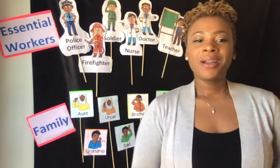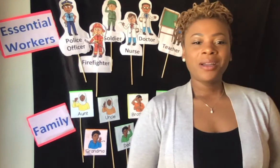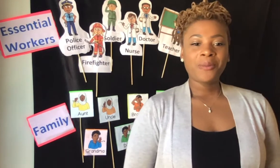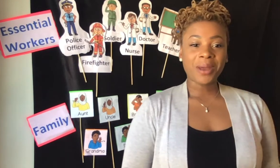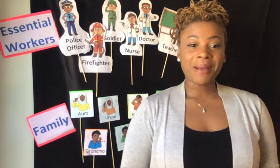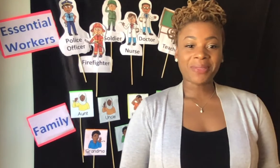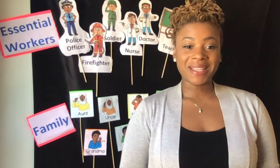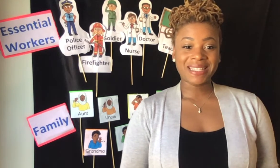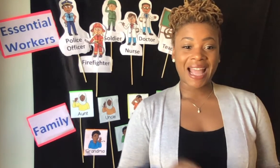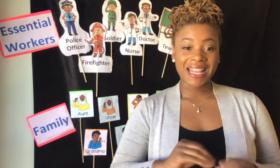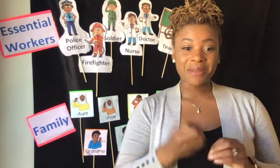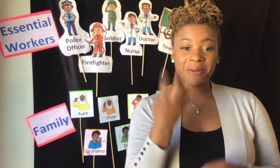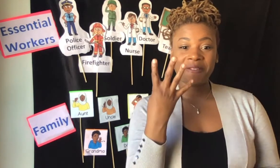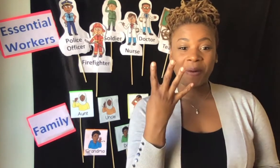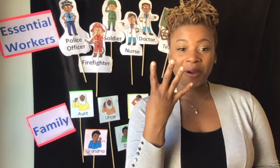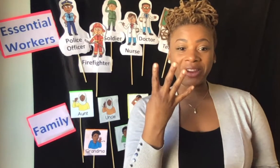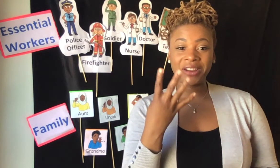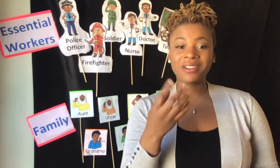What about this sign? Number 4.